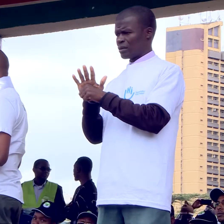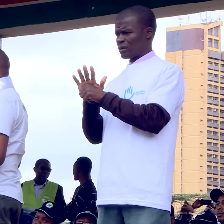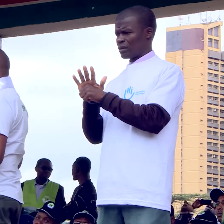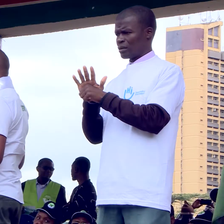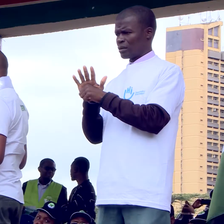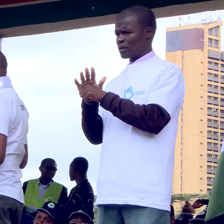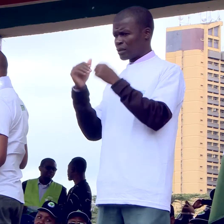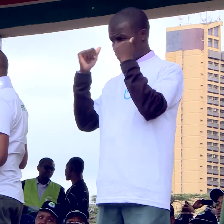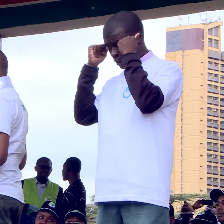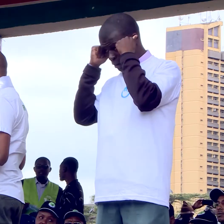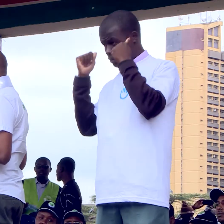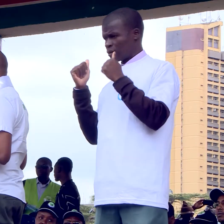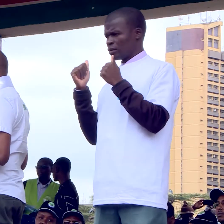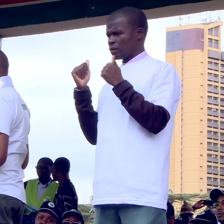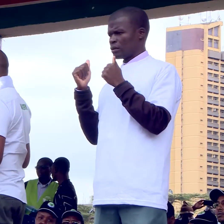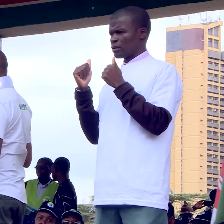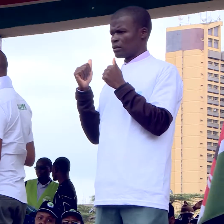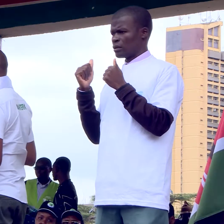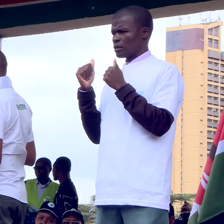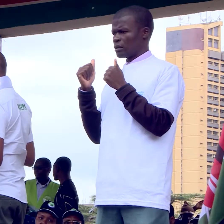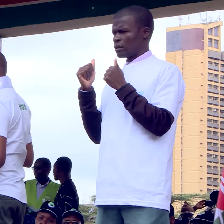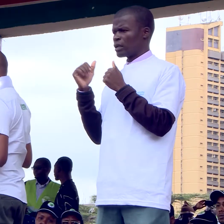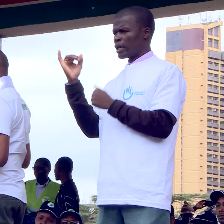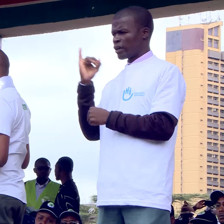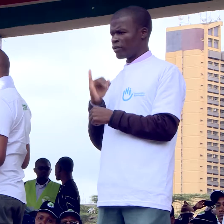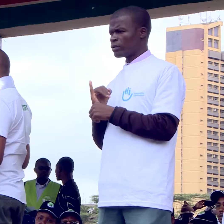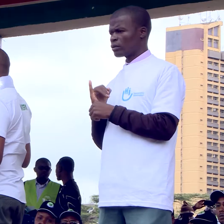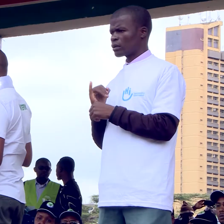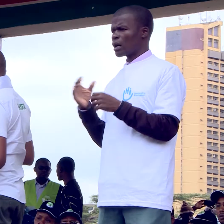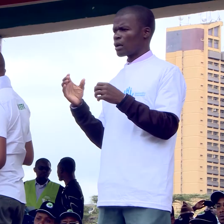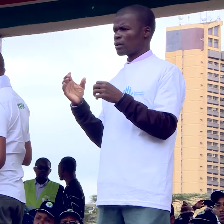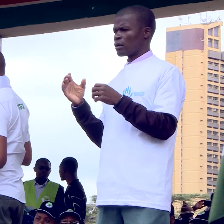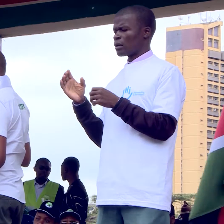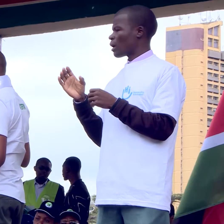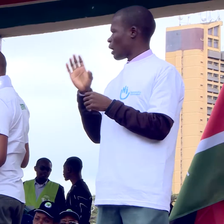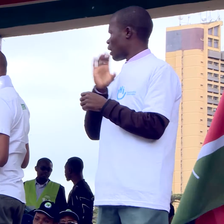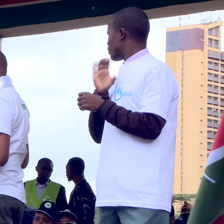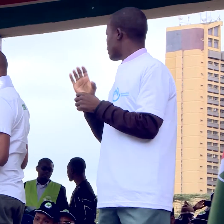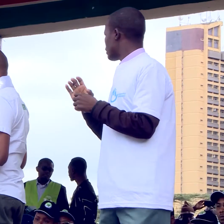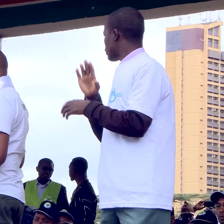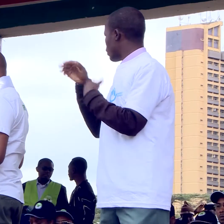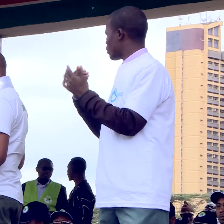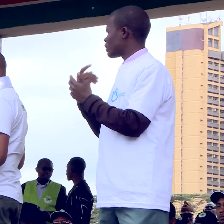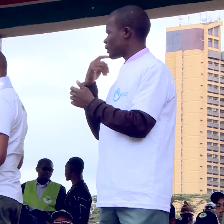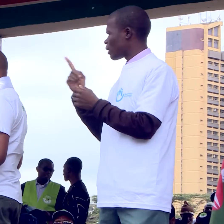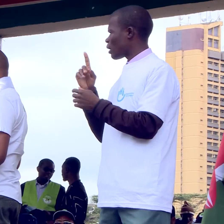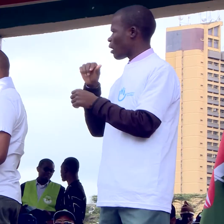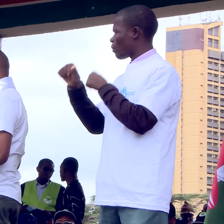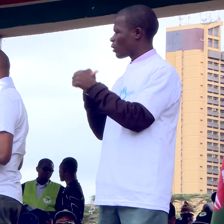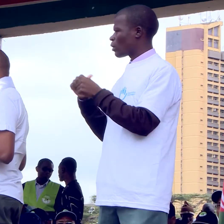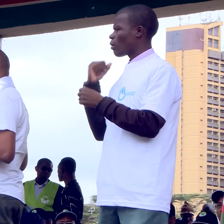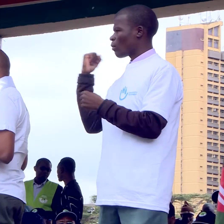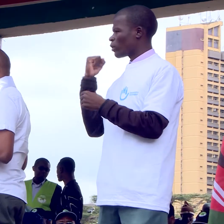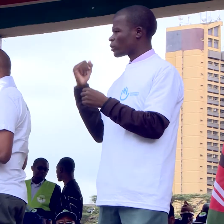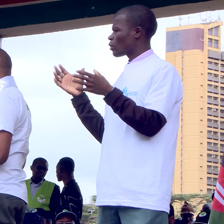And for us, the thinking is all these candidates, we need to tell them more about political parties. We need to have